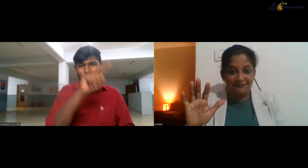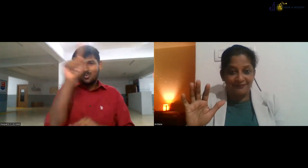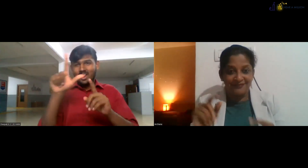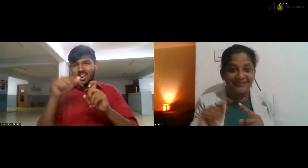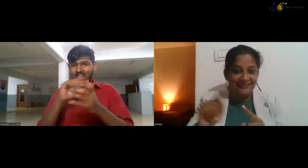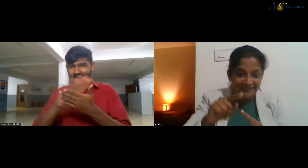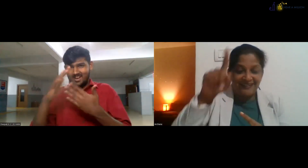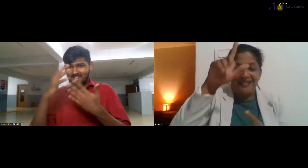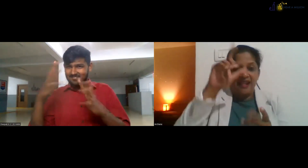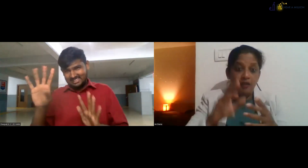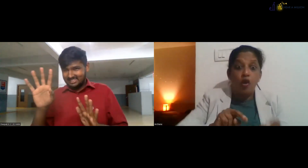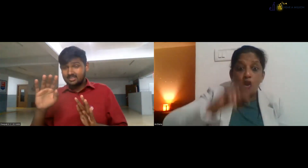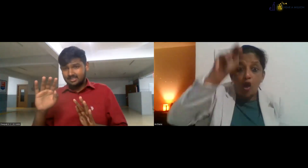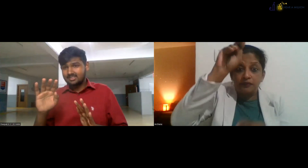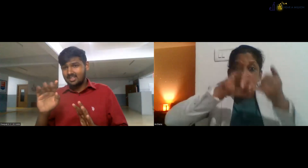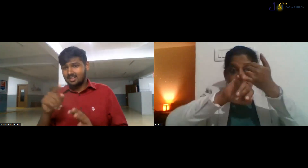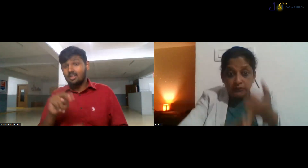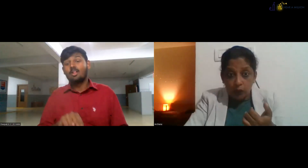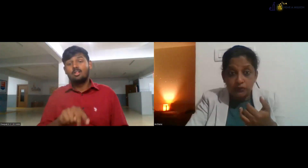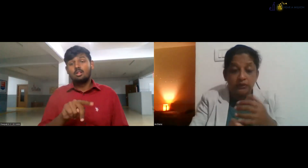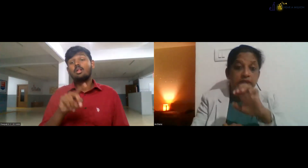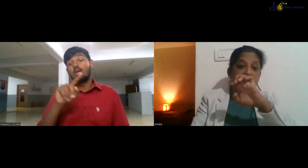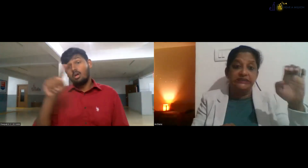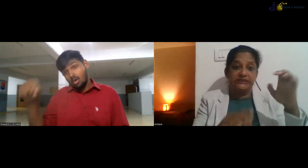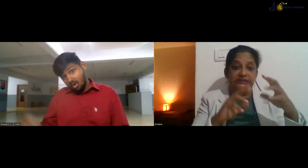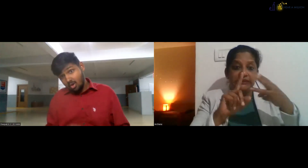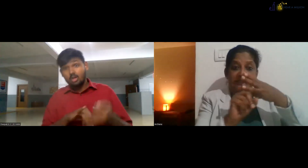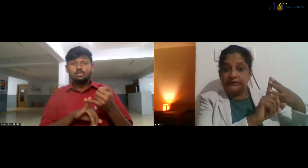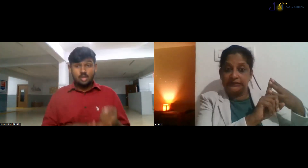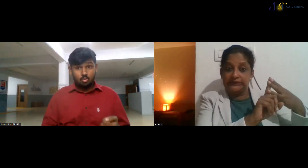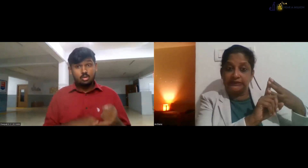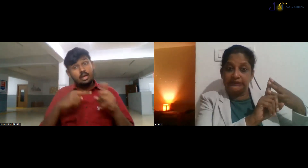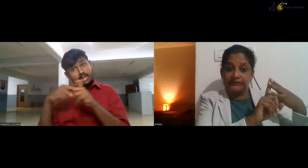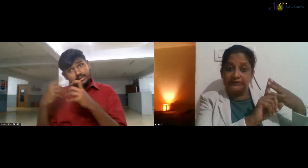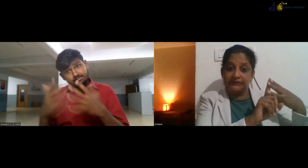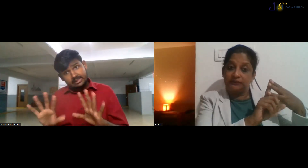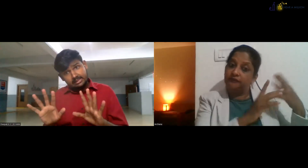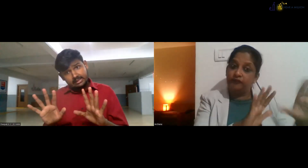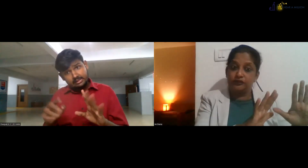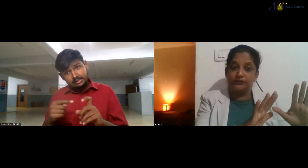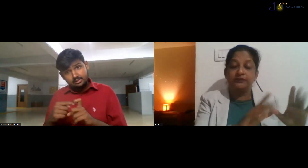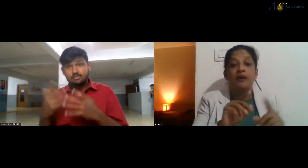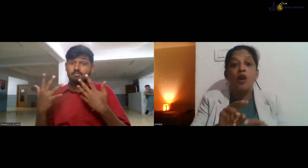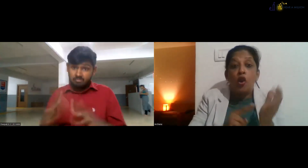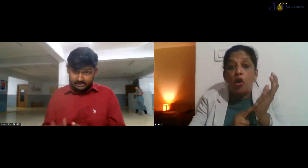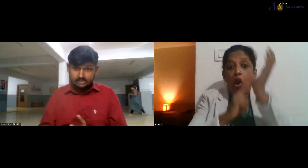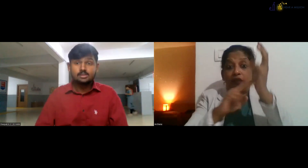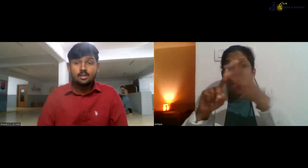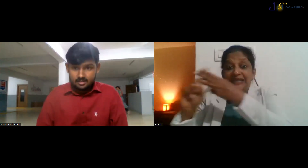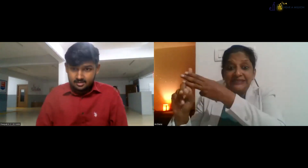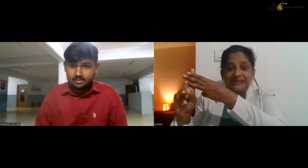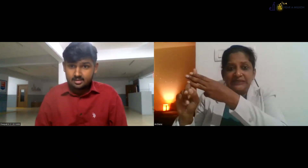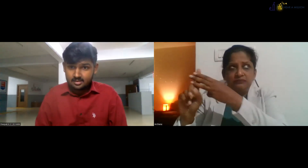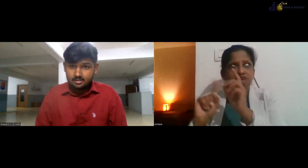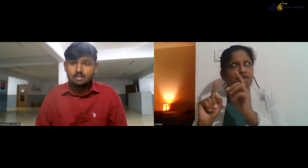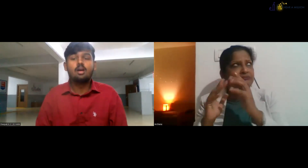50,000 kilometers. So, from Bangalore to Leh, right? And also from north to south, then east. Oh, You've you done Northeast